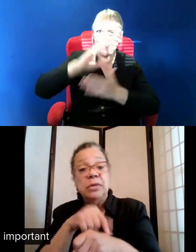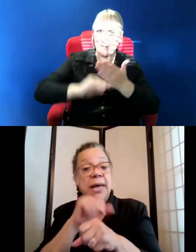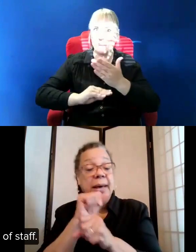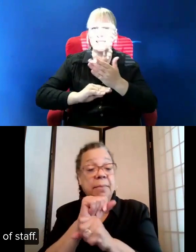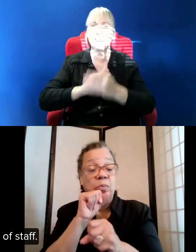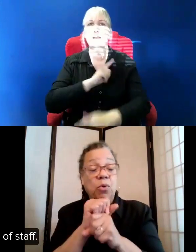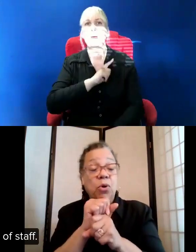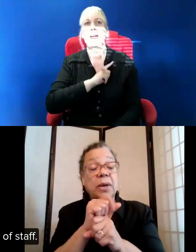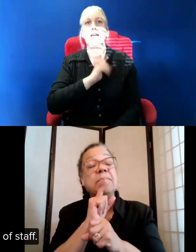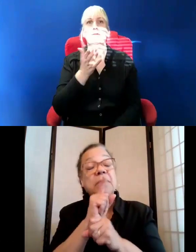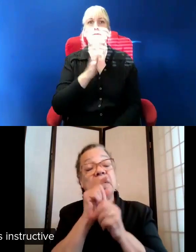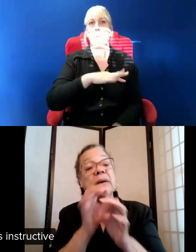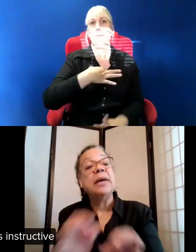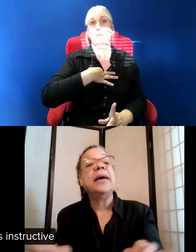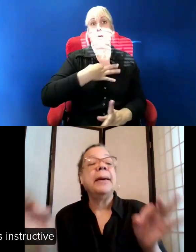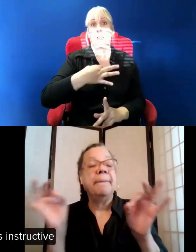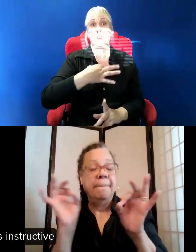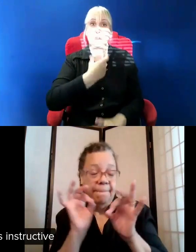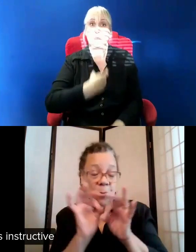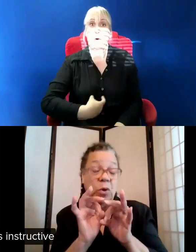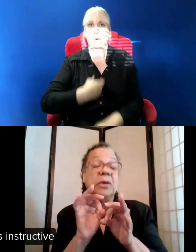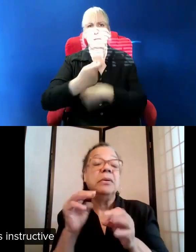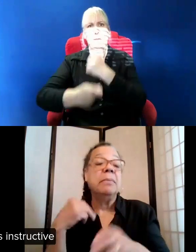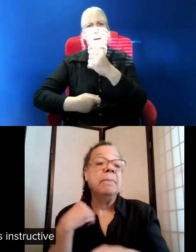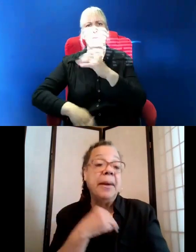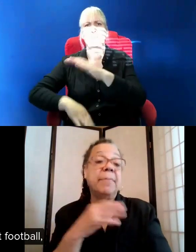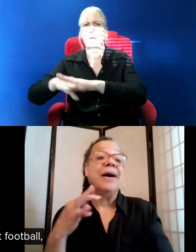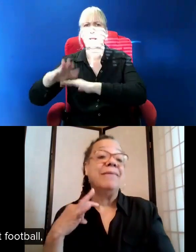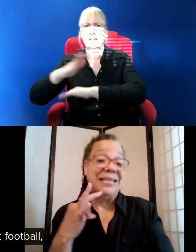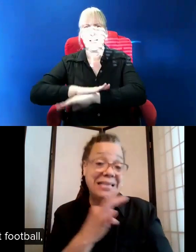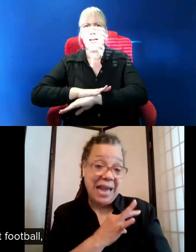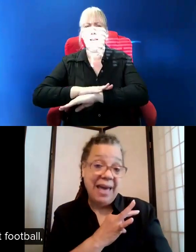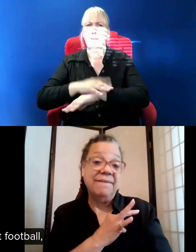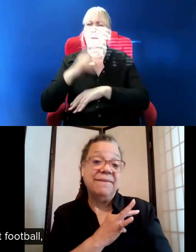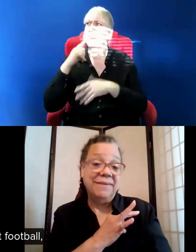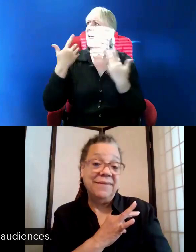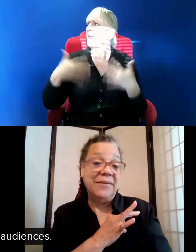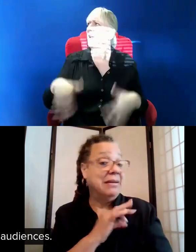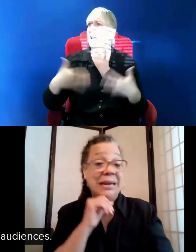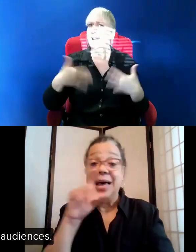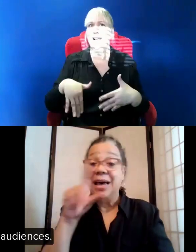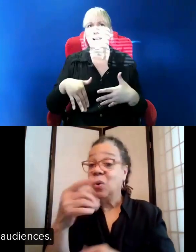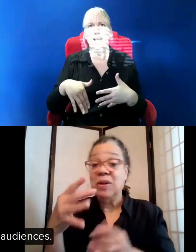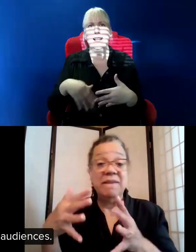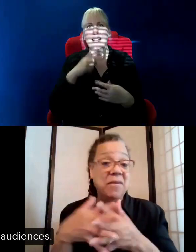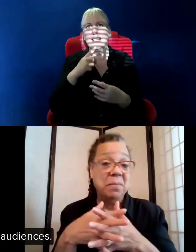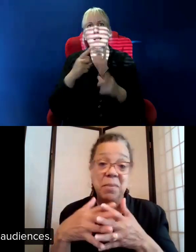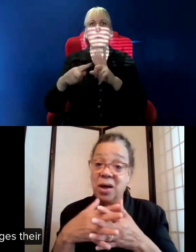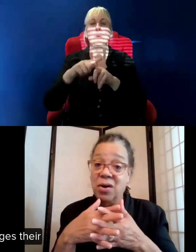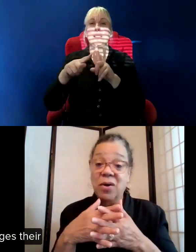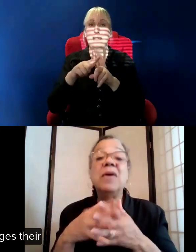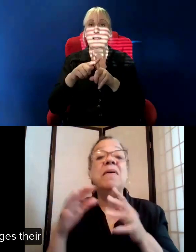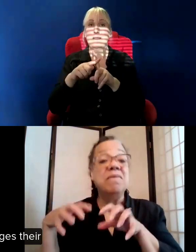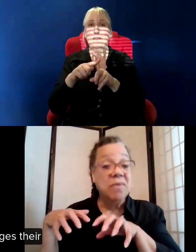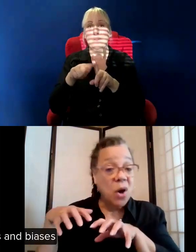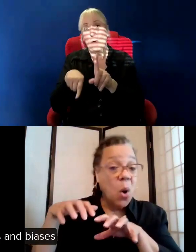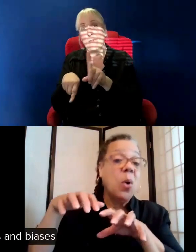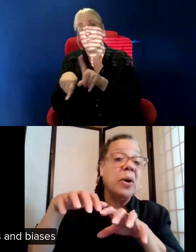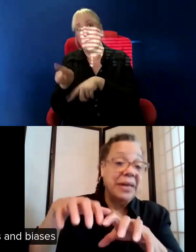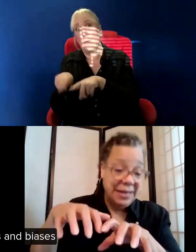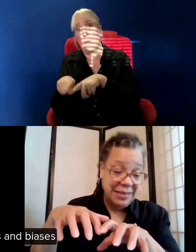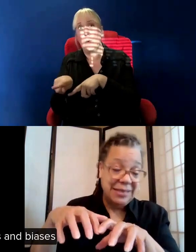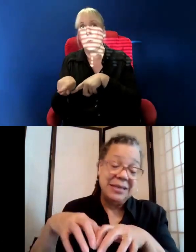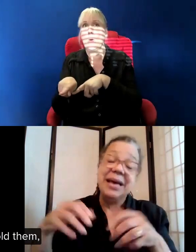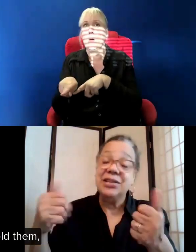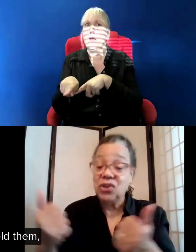and important member of staff. I think that is instructive to not just football, but to both audiences. It challenges their